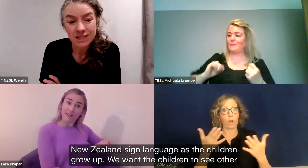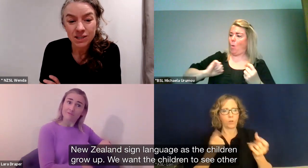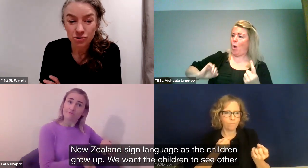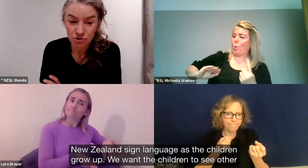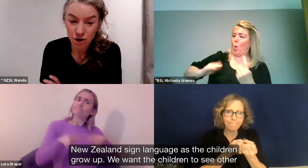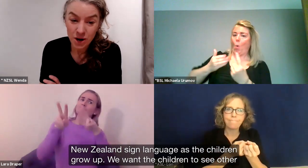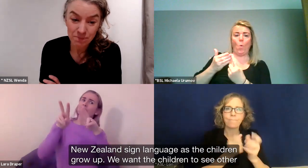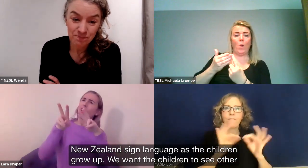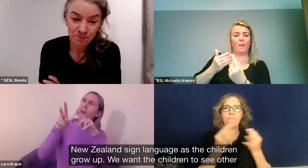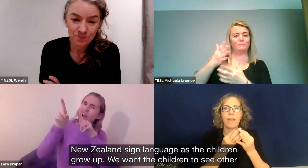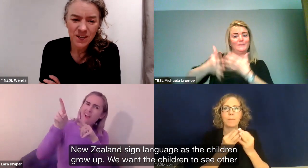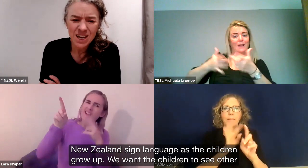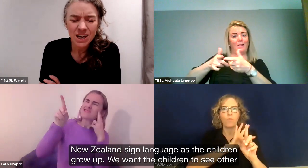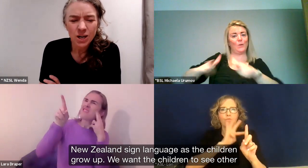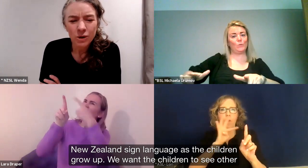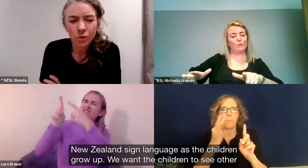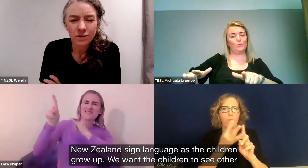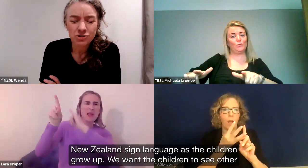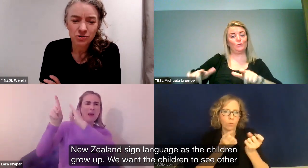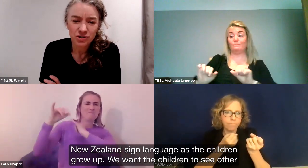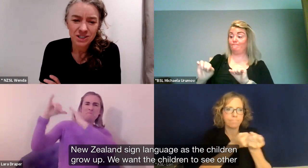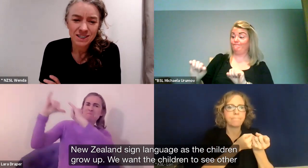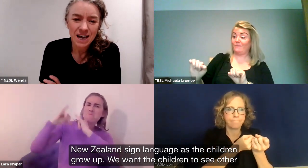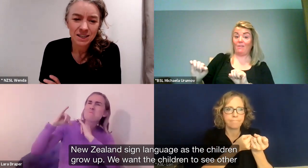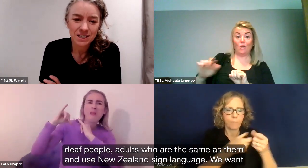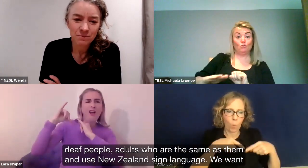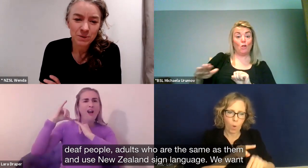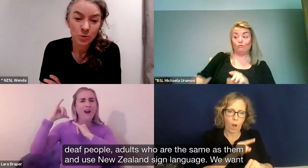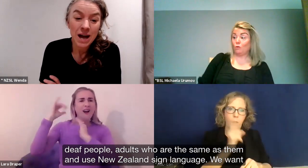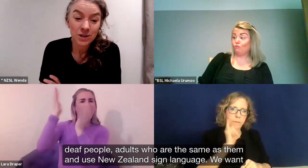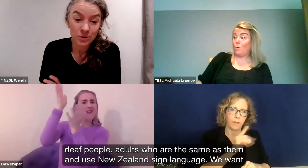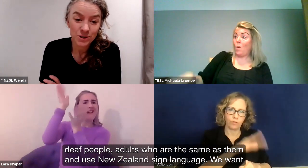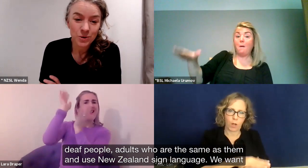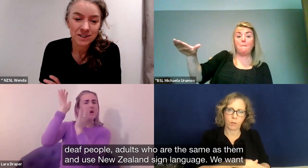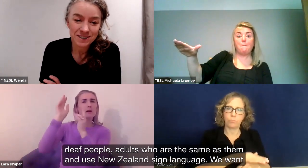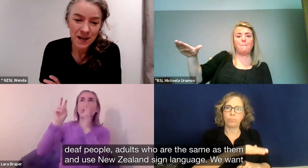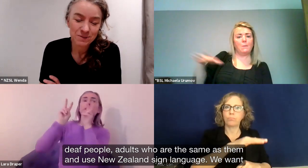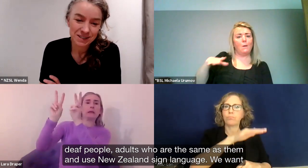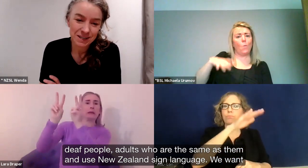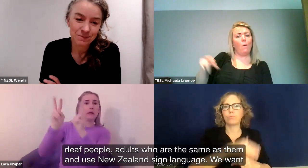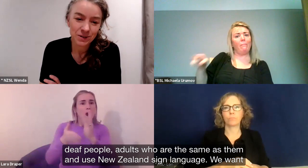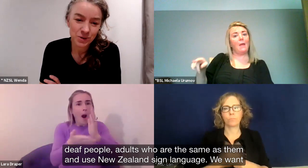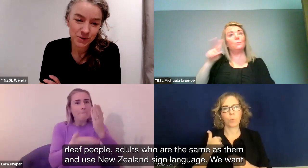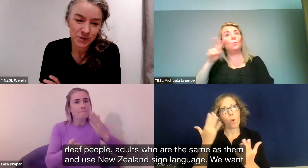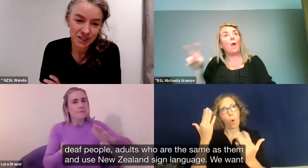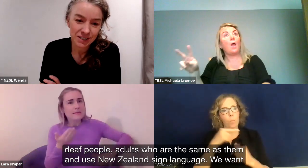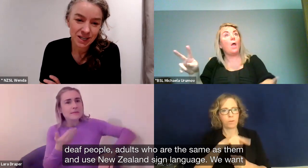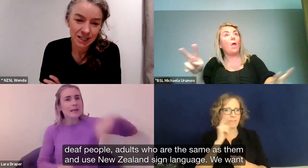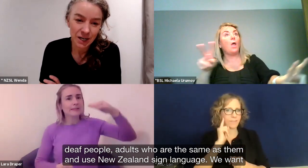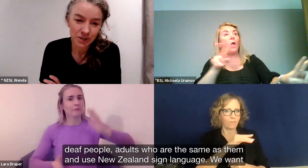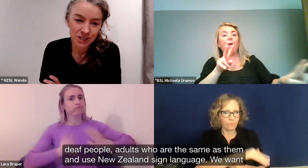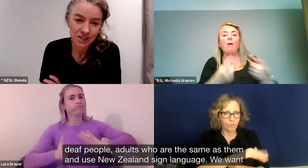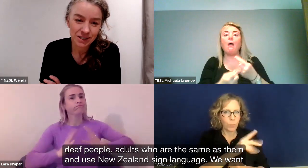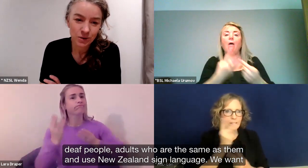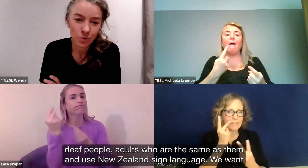As their children grow up. We want their children to see other deaf people. Adults who are the same as them who use New Zealand